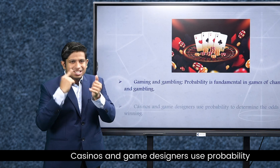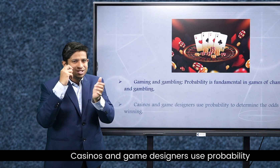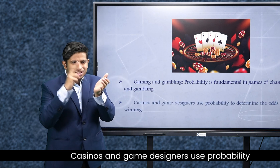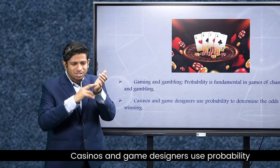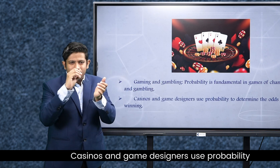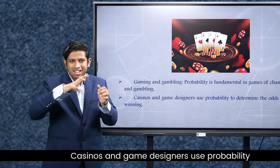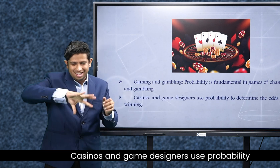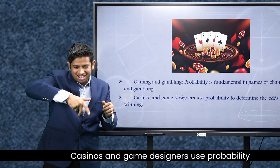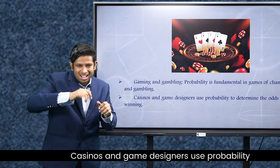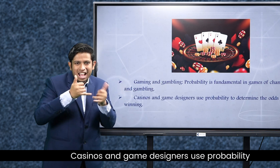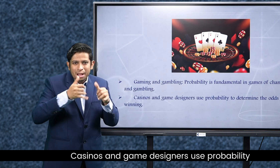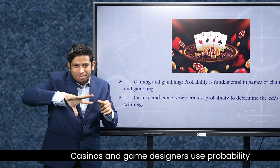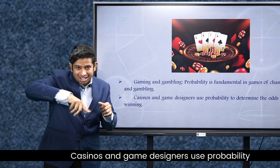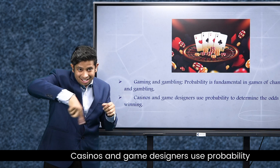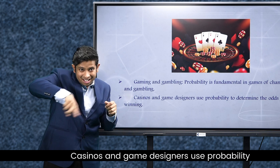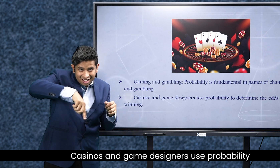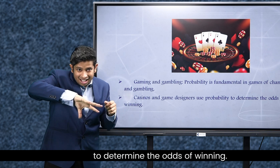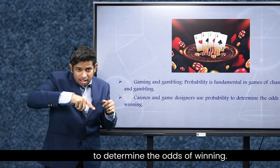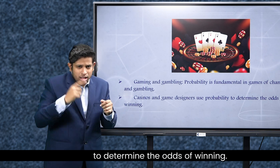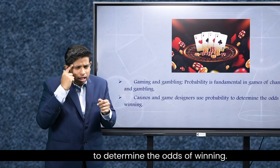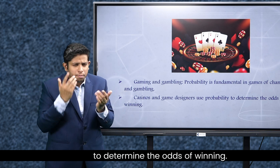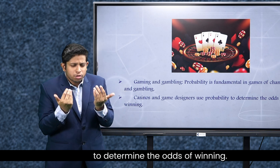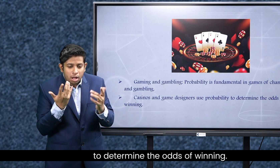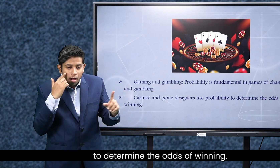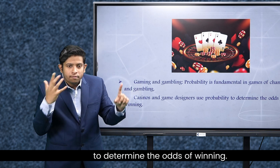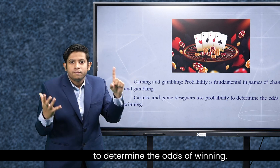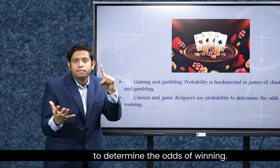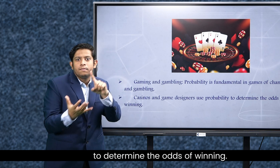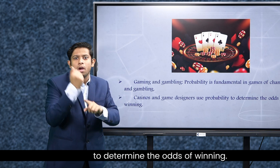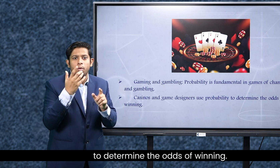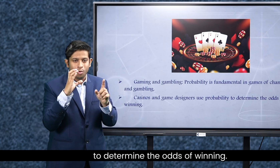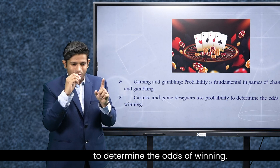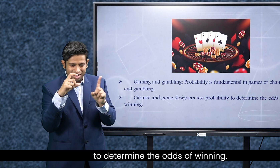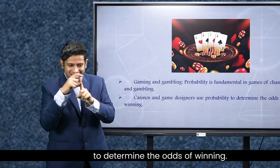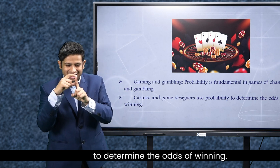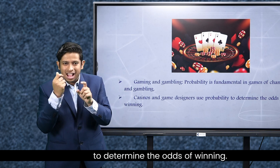Casinos and game designers use probability to determine the odds of winning.